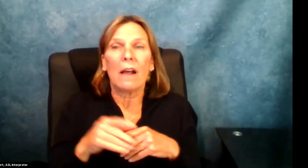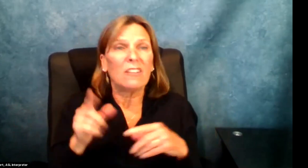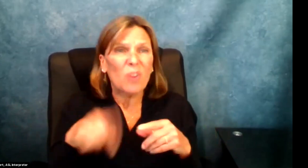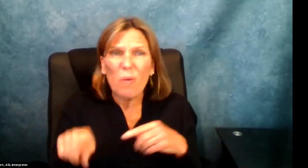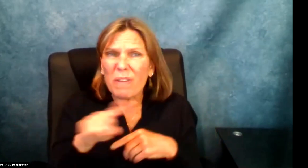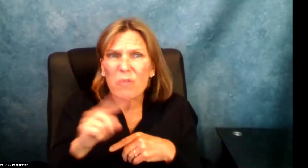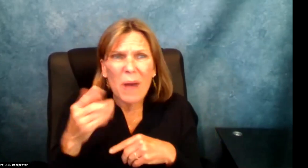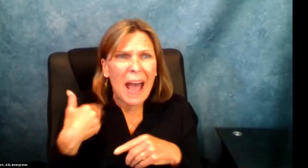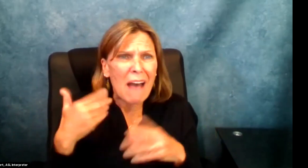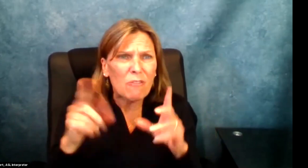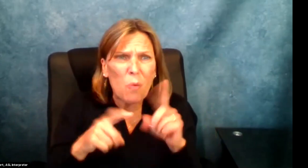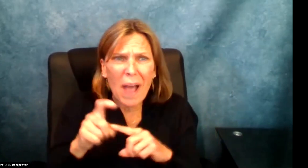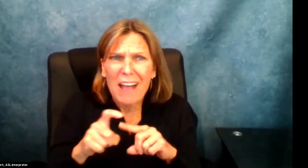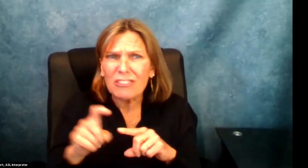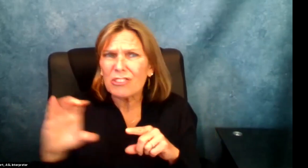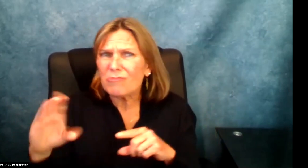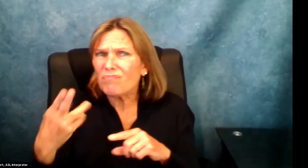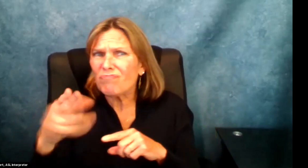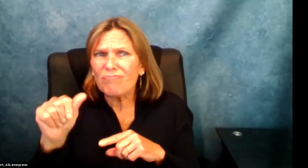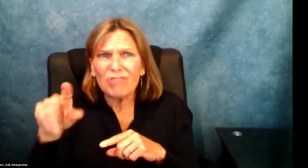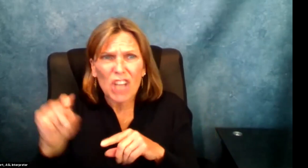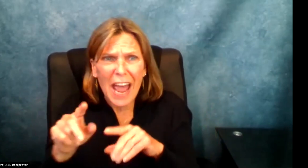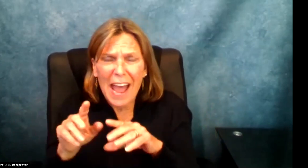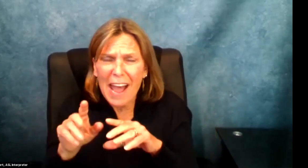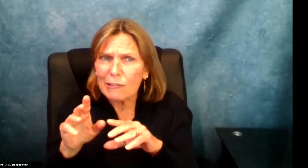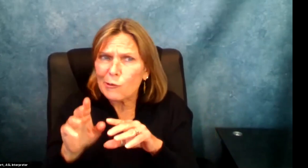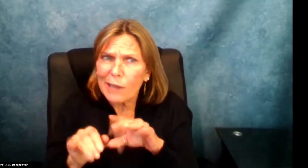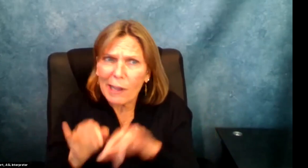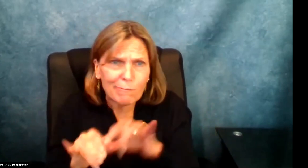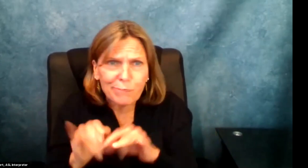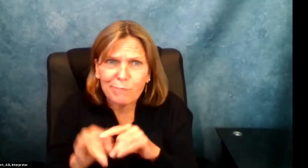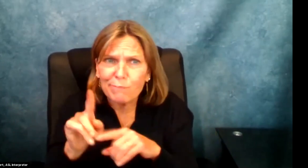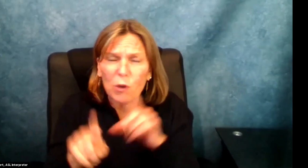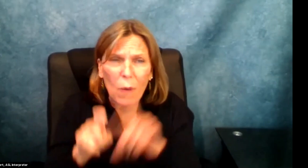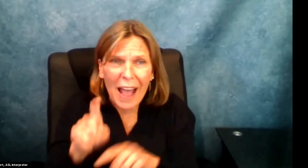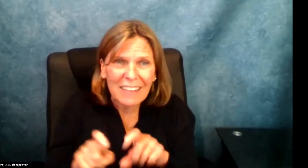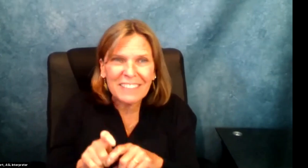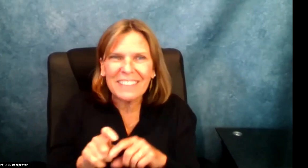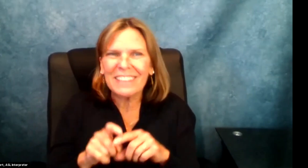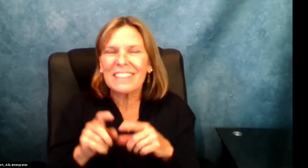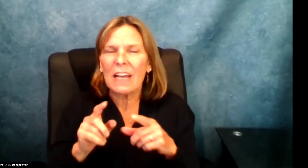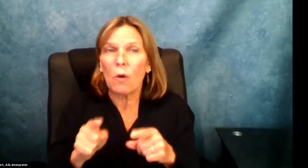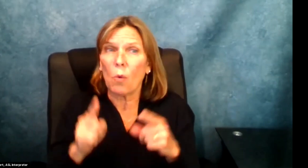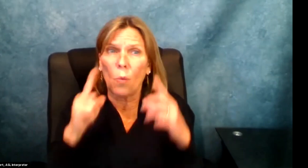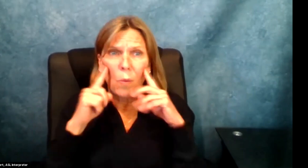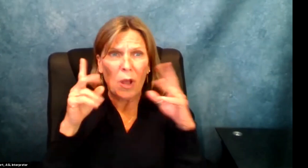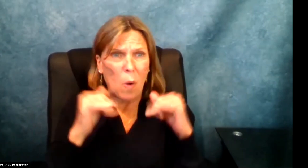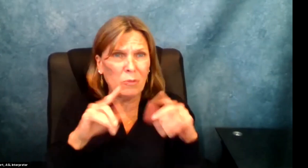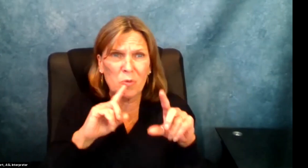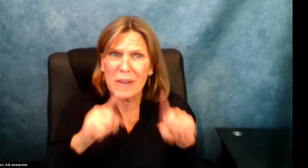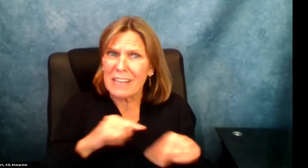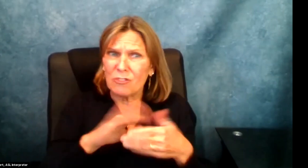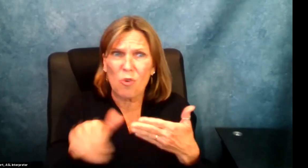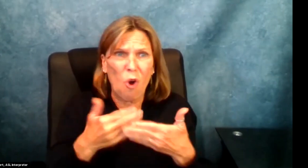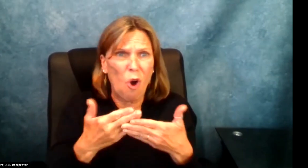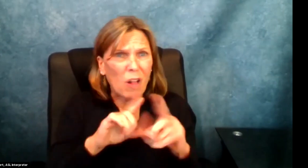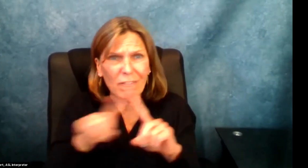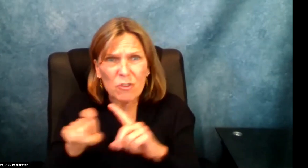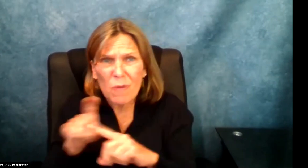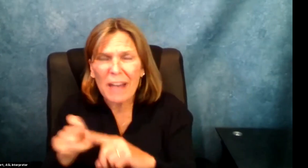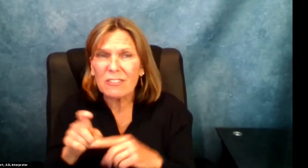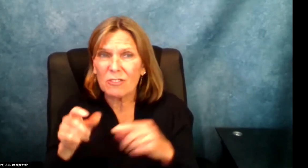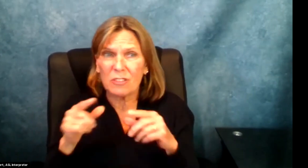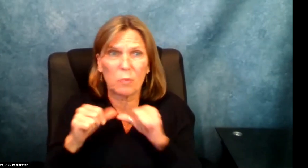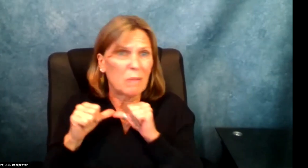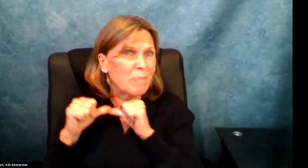box, like Dr. Bell said, and we'll make sure we get to everyone's questions. We plan to go through 8 o'clock tonight. All